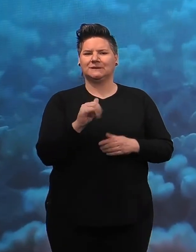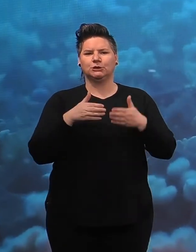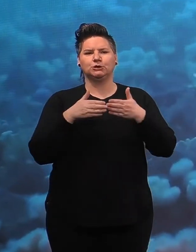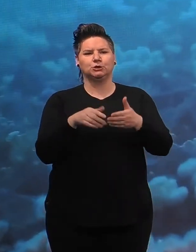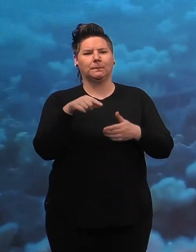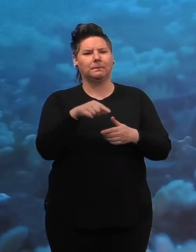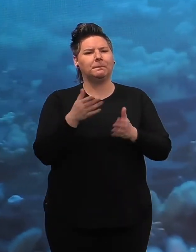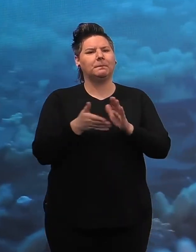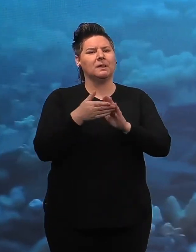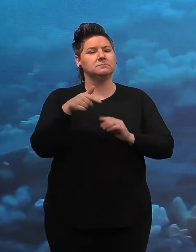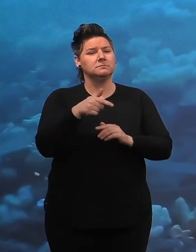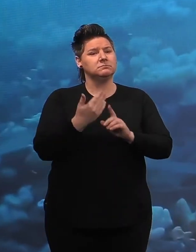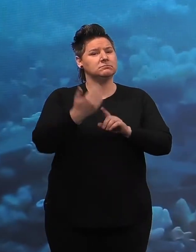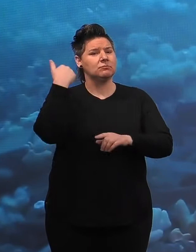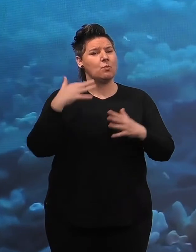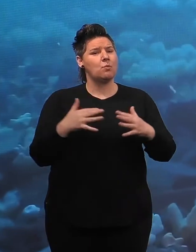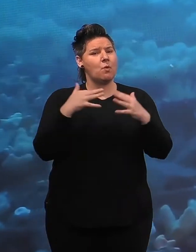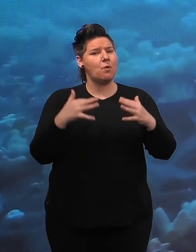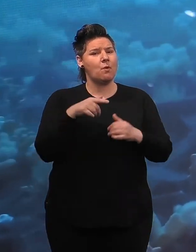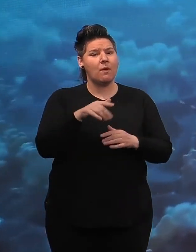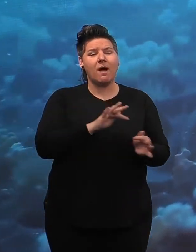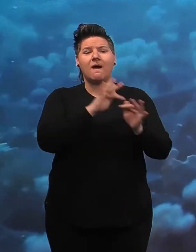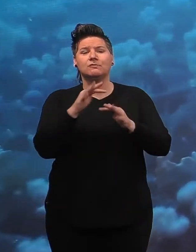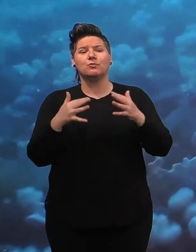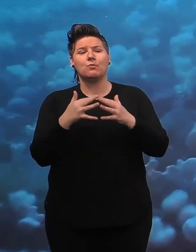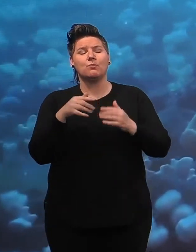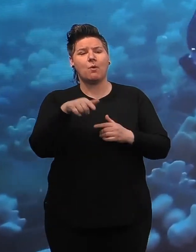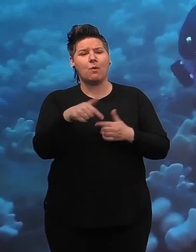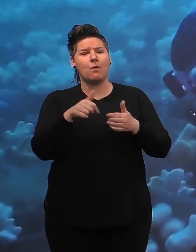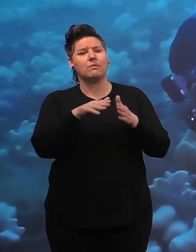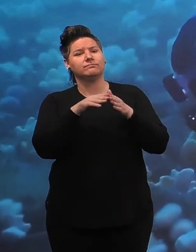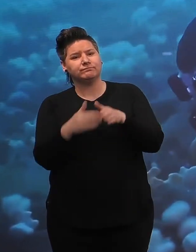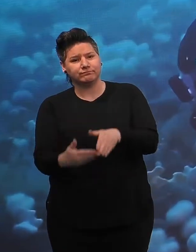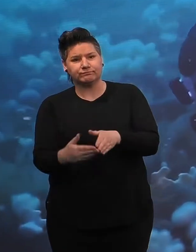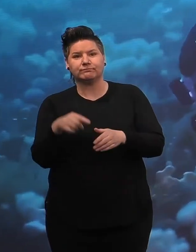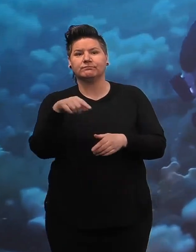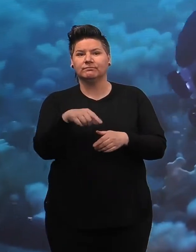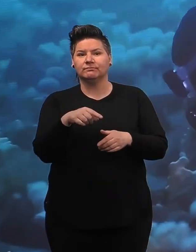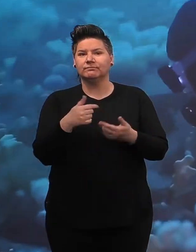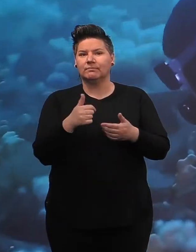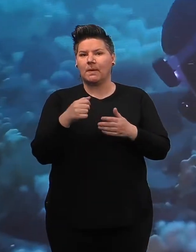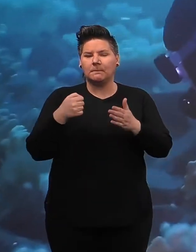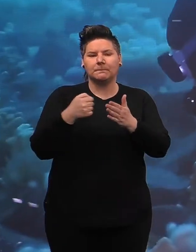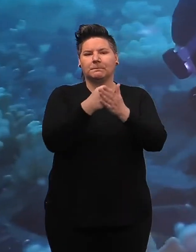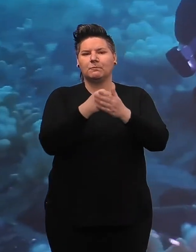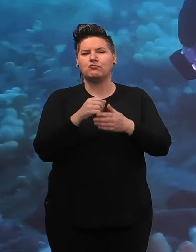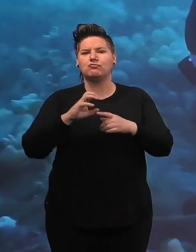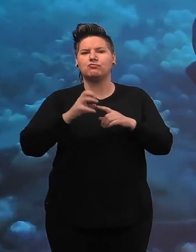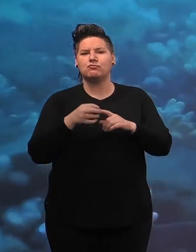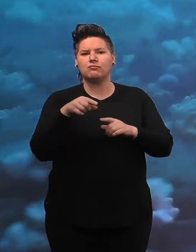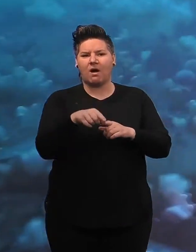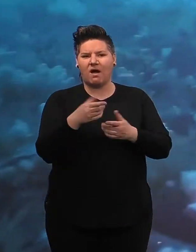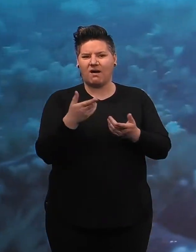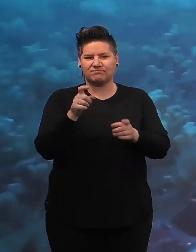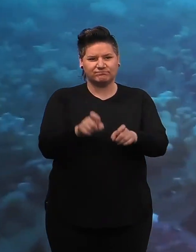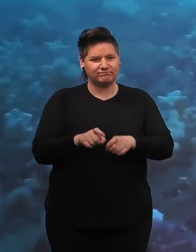during the war, and then after the war it was being brought in to be salvaged. And there's a bit of a rock that sticks up in this